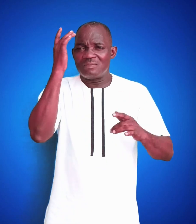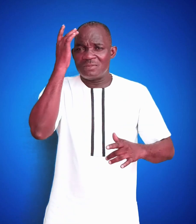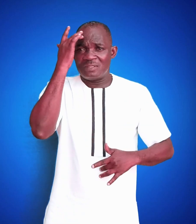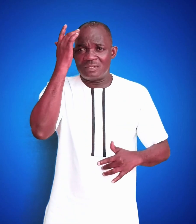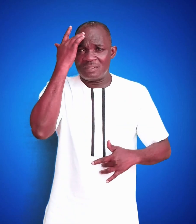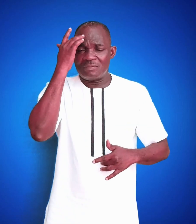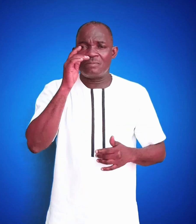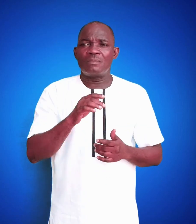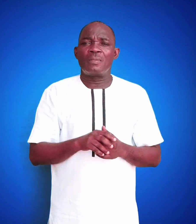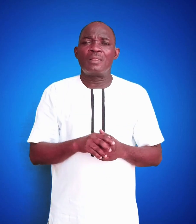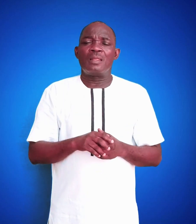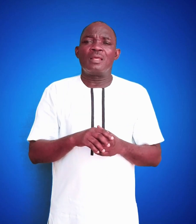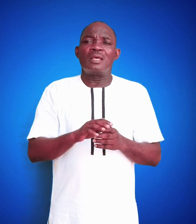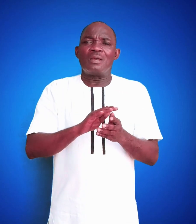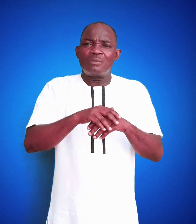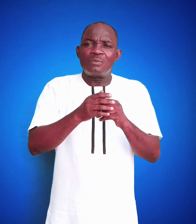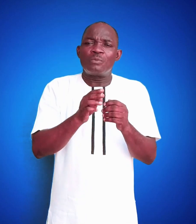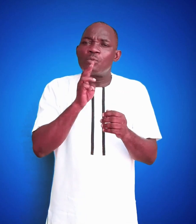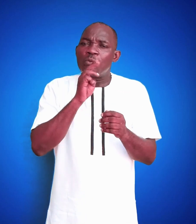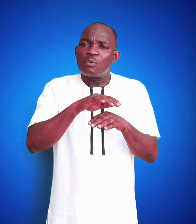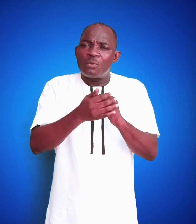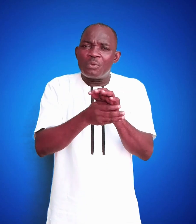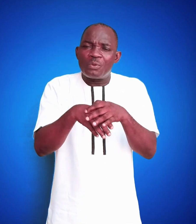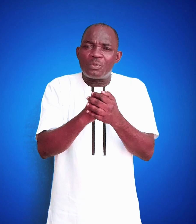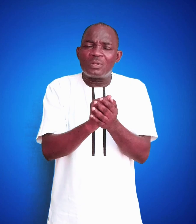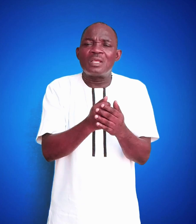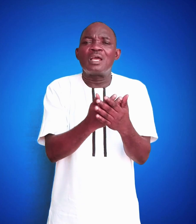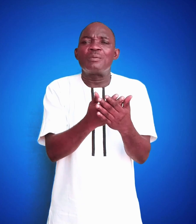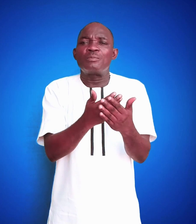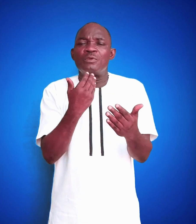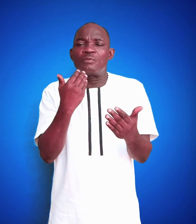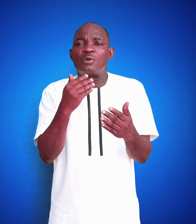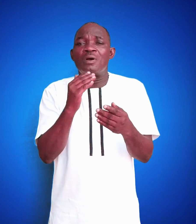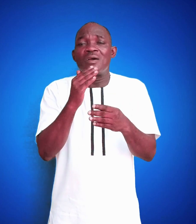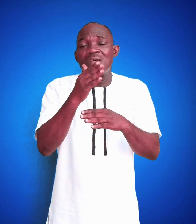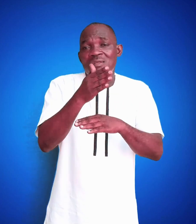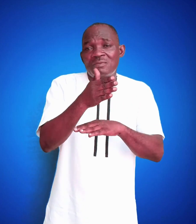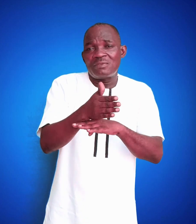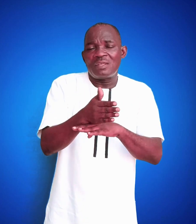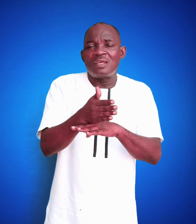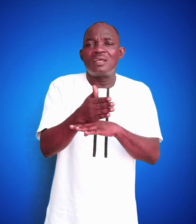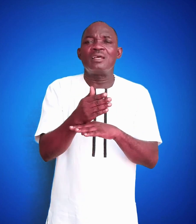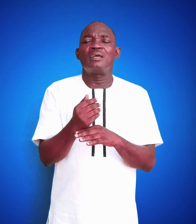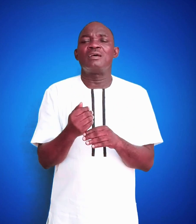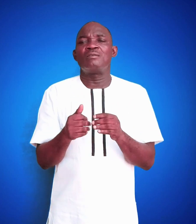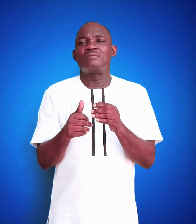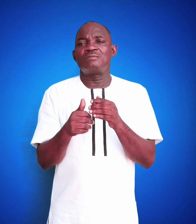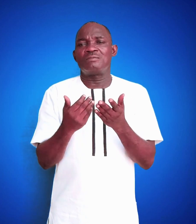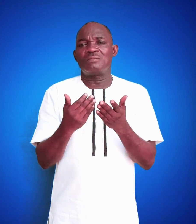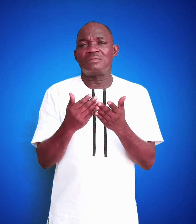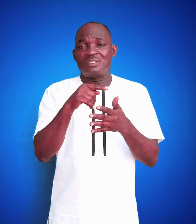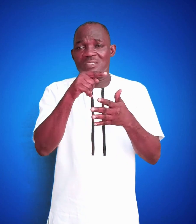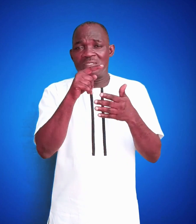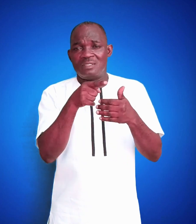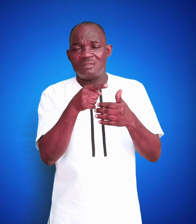illnesses, wash your hands before or after doing the